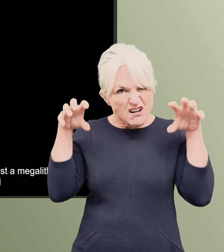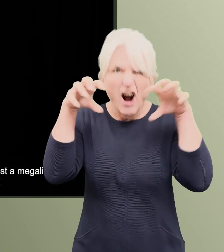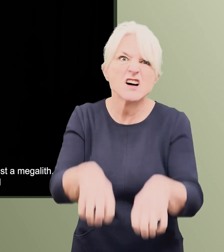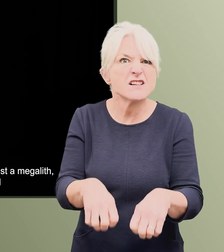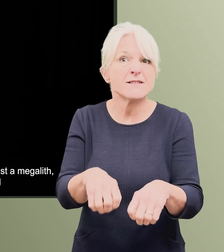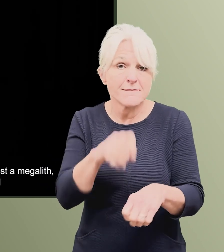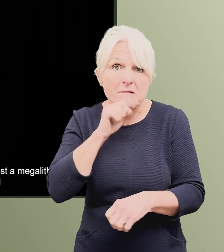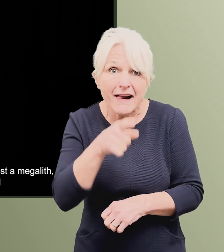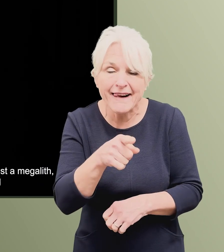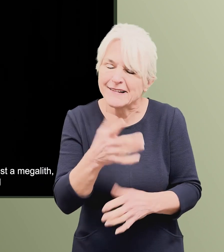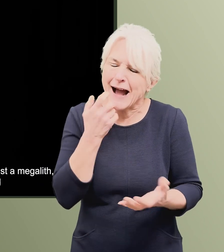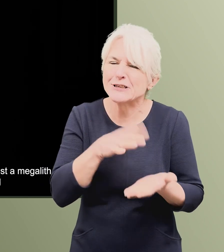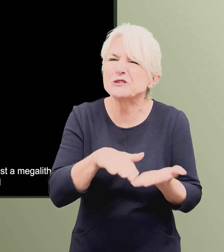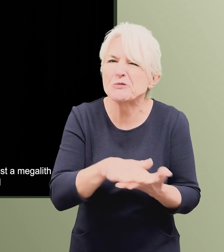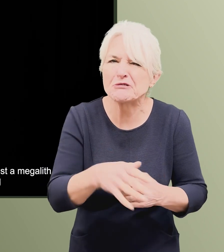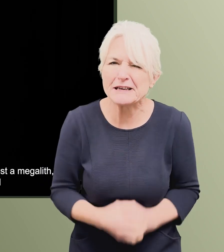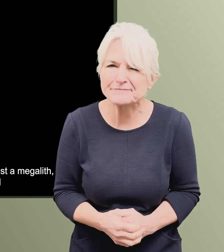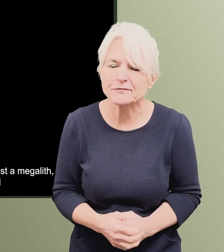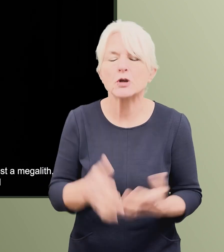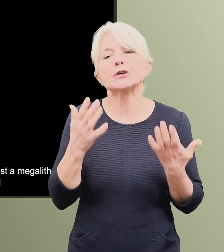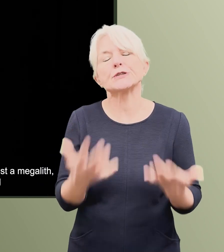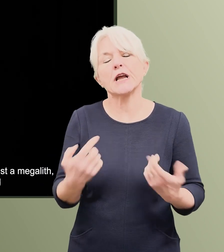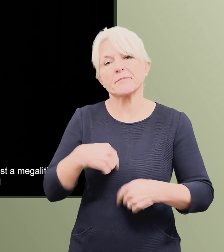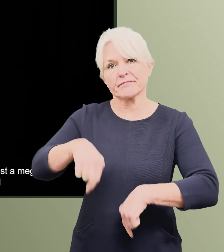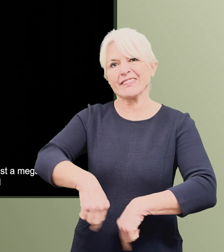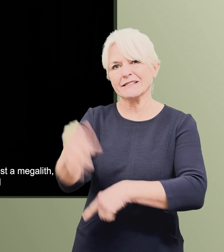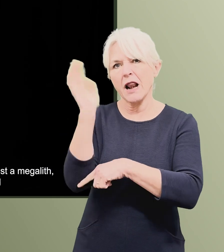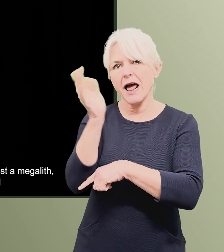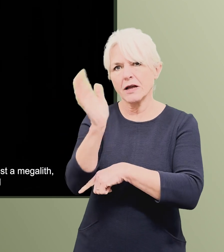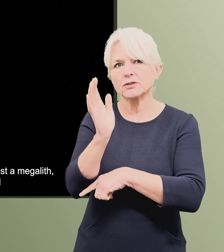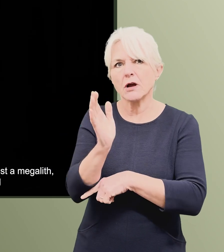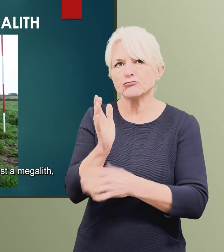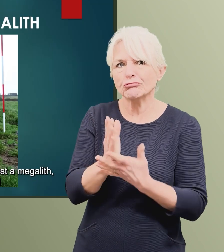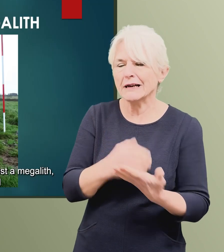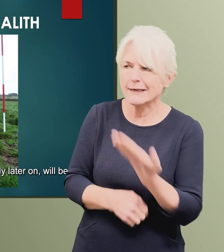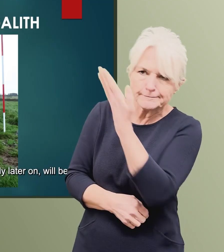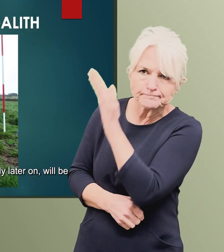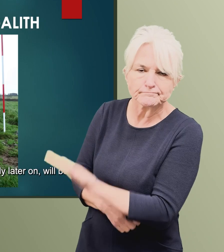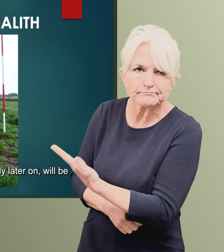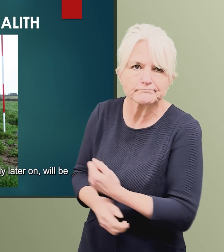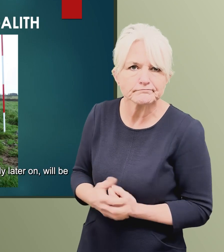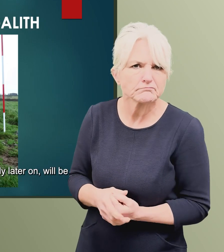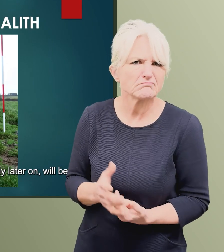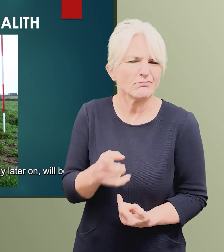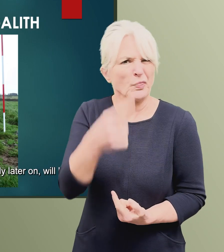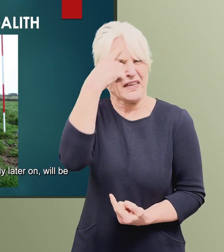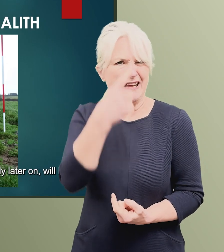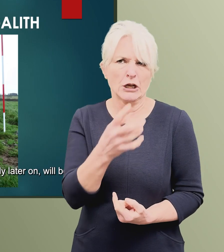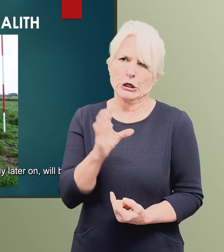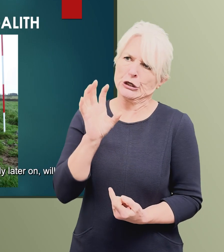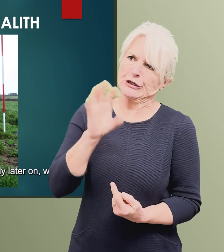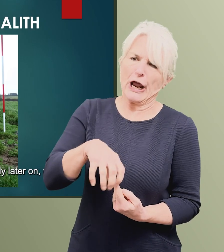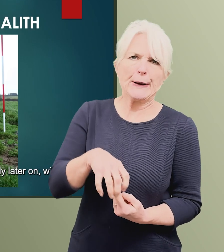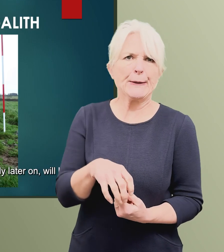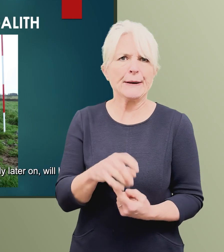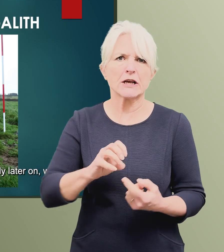I've entitled the lecture as the site, but more than just a megalith, because one thing I've started to work out, and I dare say